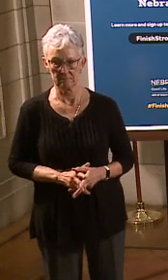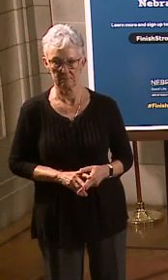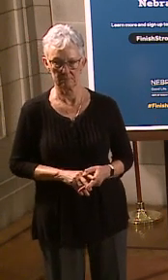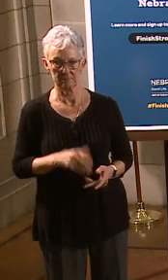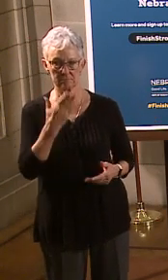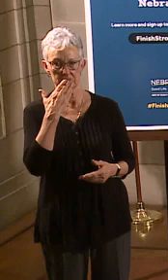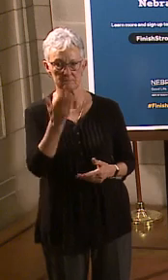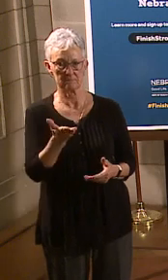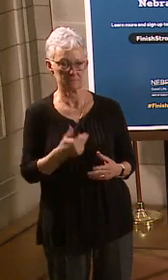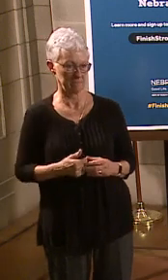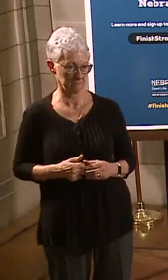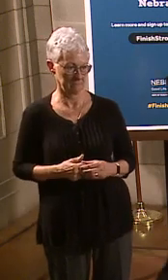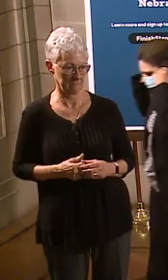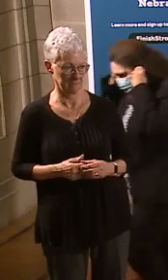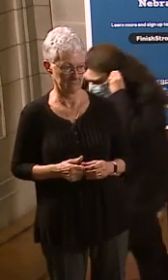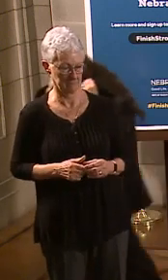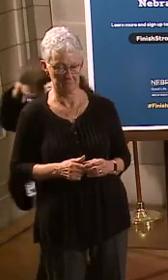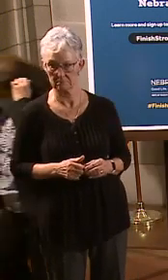Thank you.